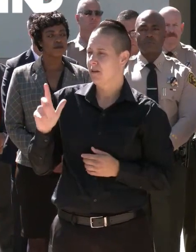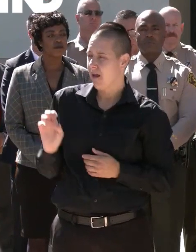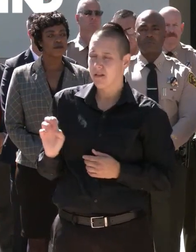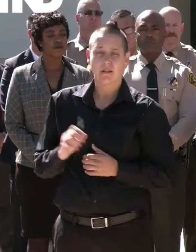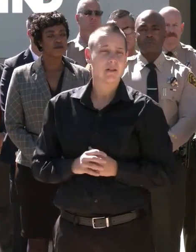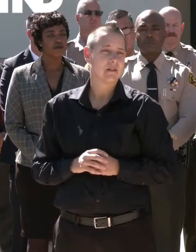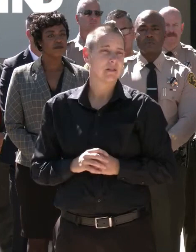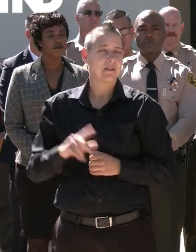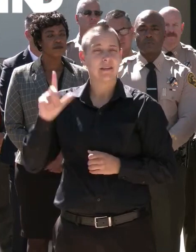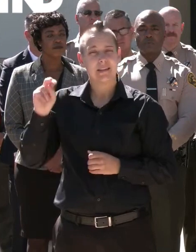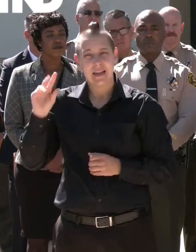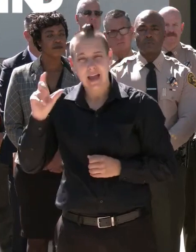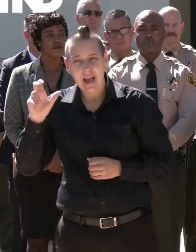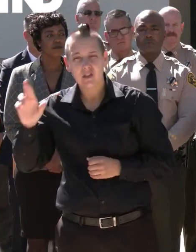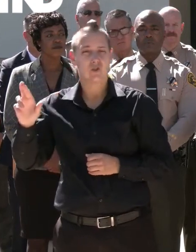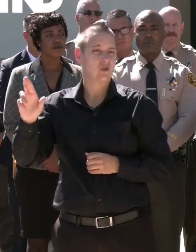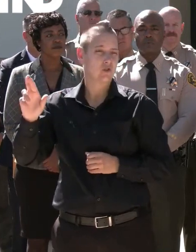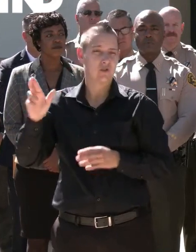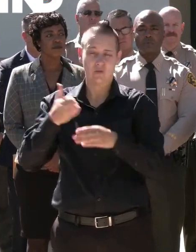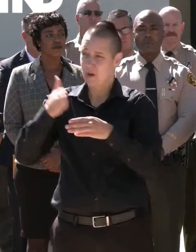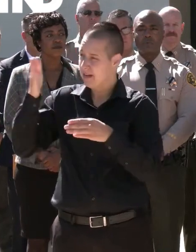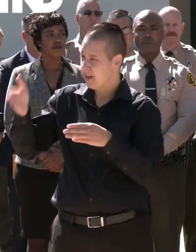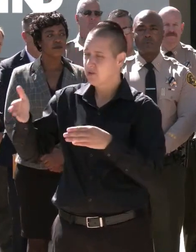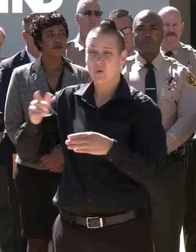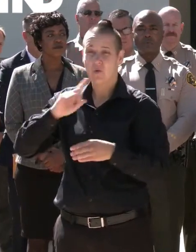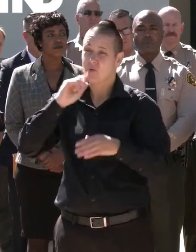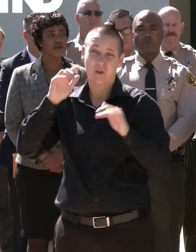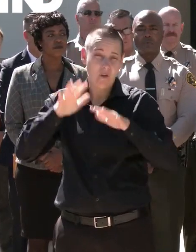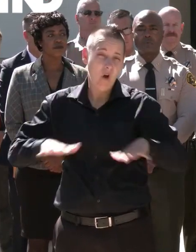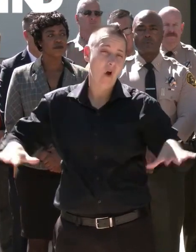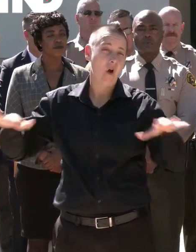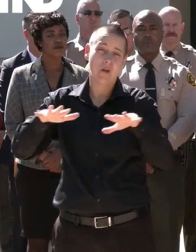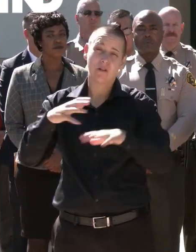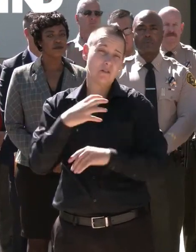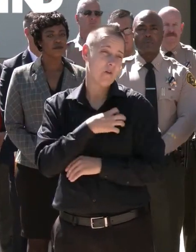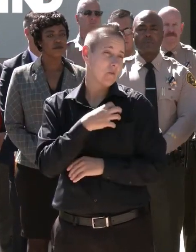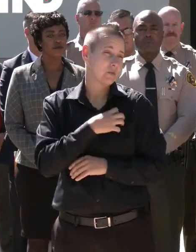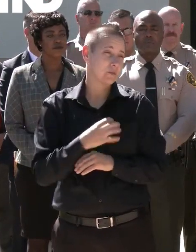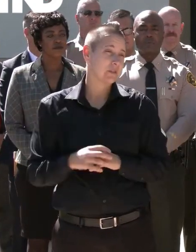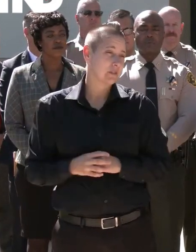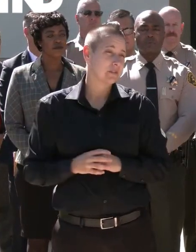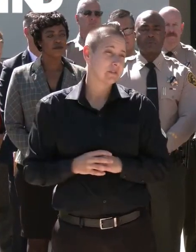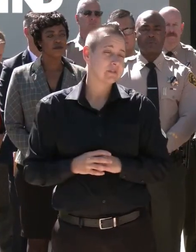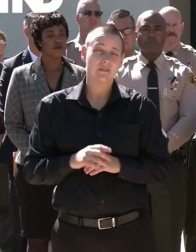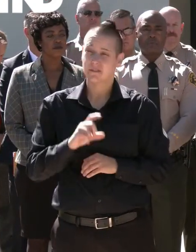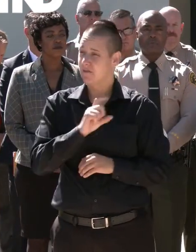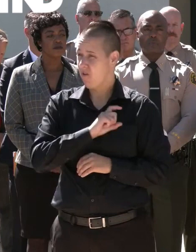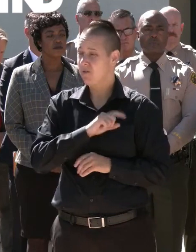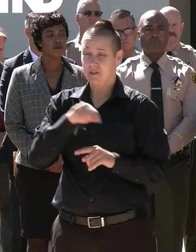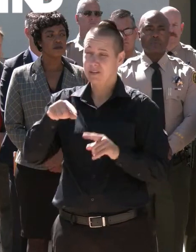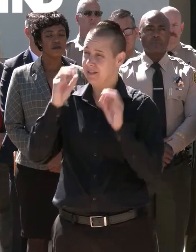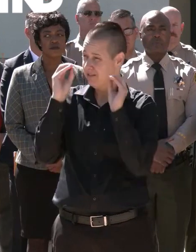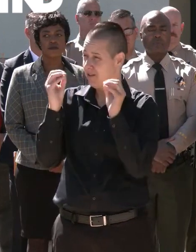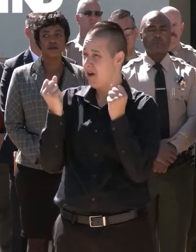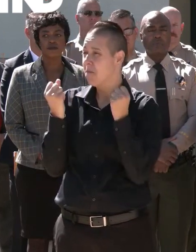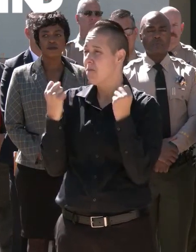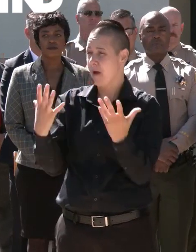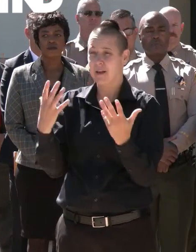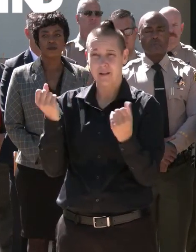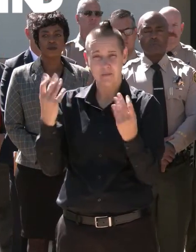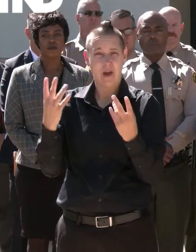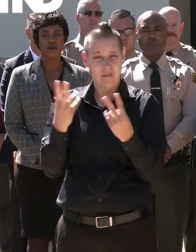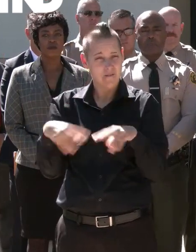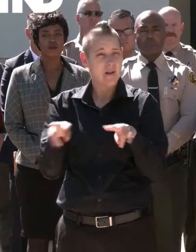Station, Lancaster Station right next door, and really all of law enforcement. I think this taught a lot of people a